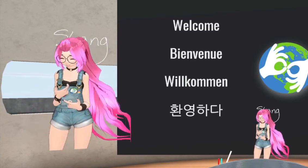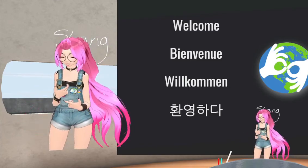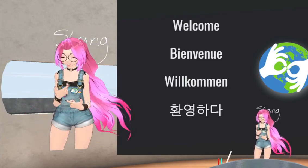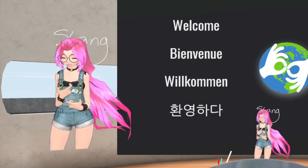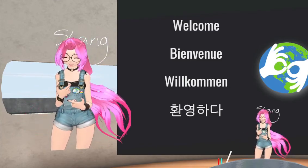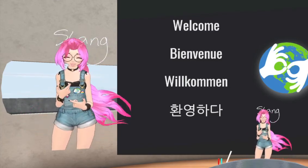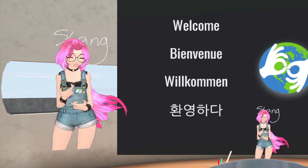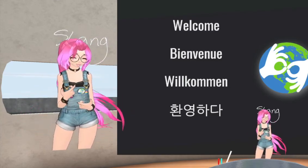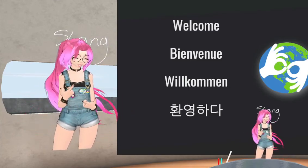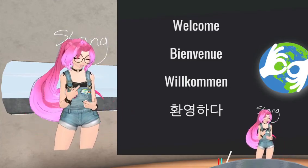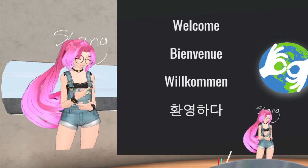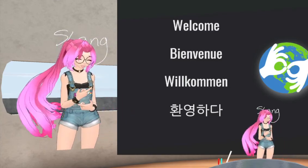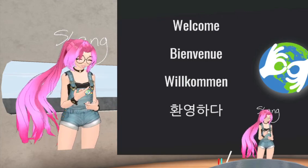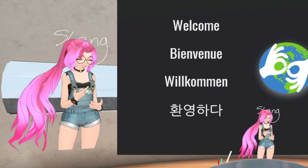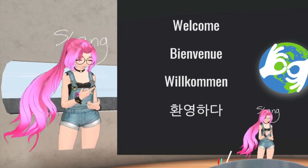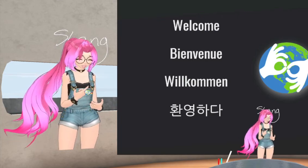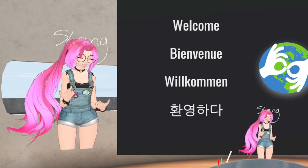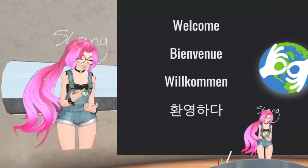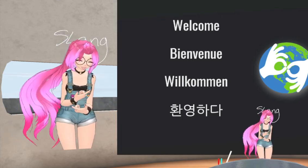tall.